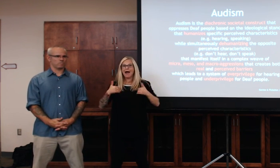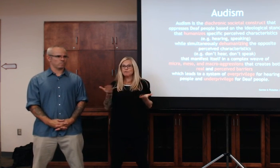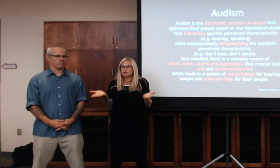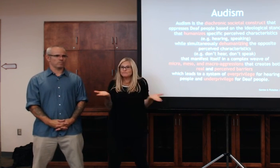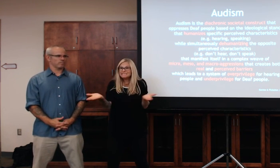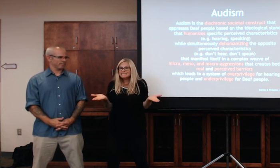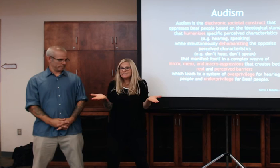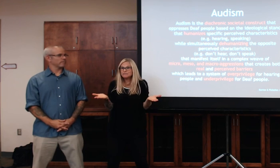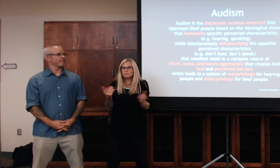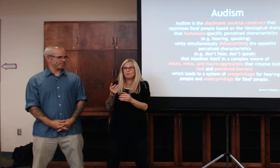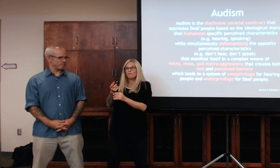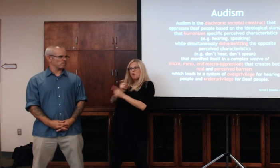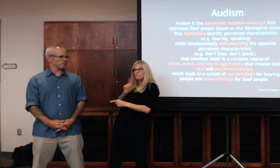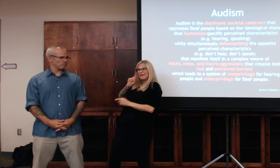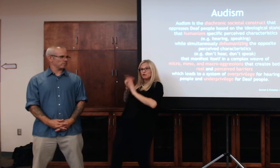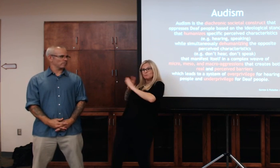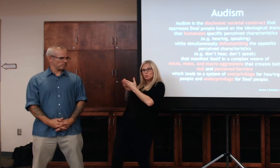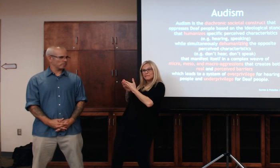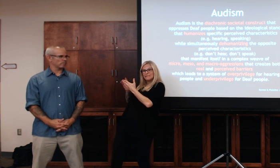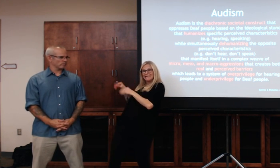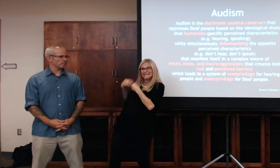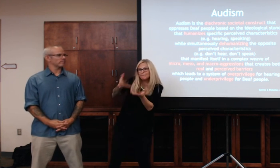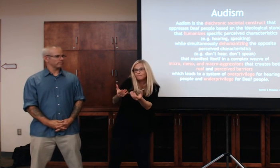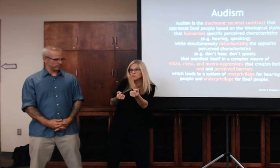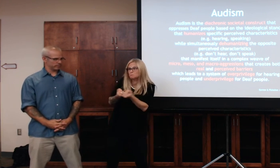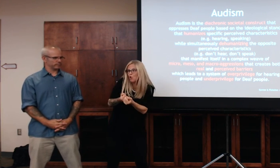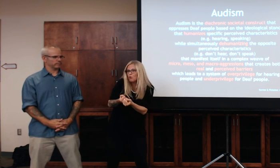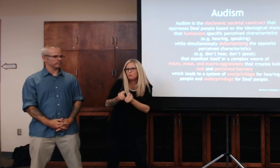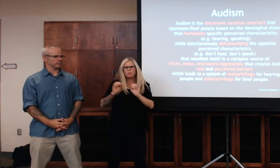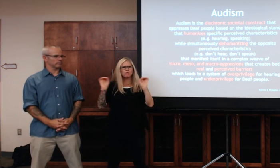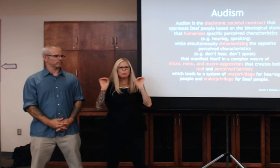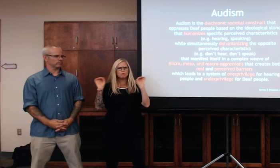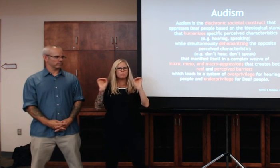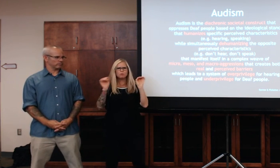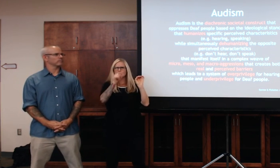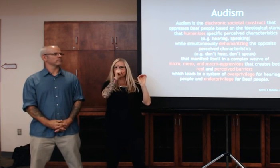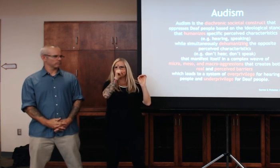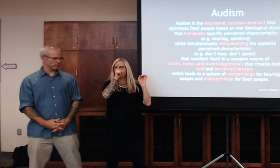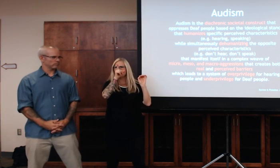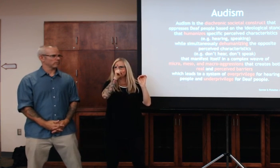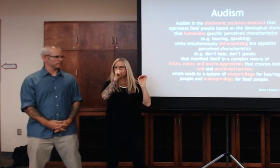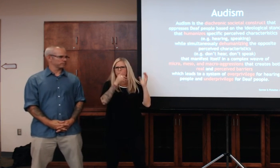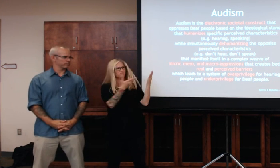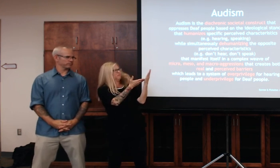laws. Are there services from the deaf community to provide support? That's not mentioned as well.